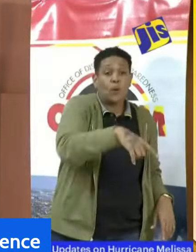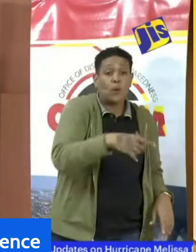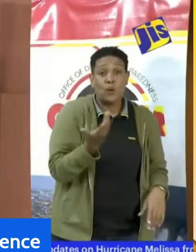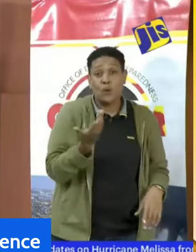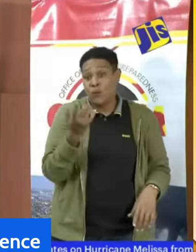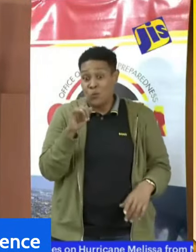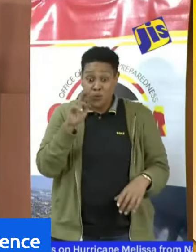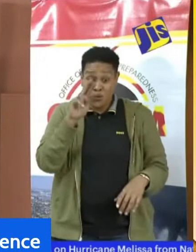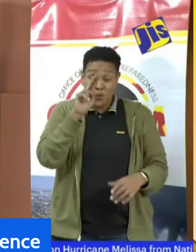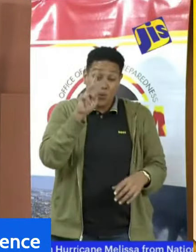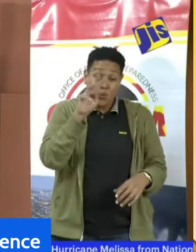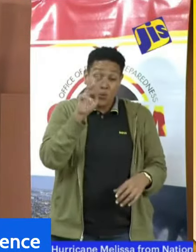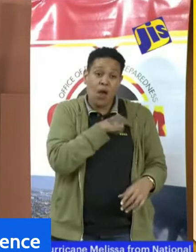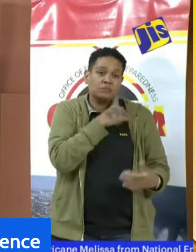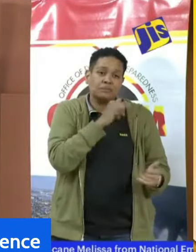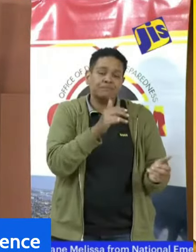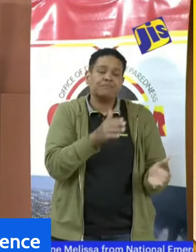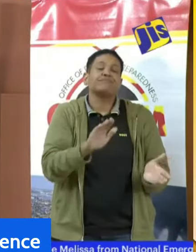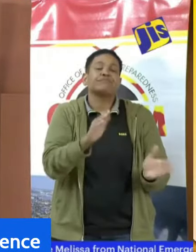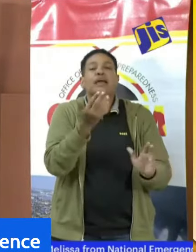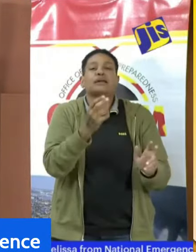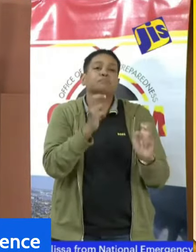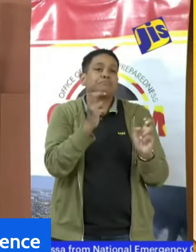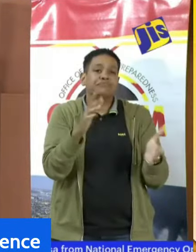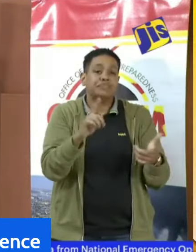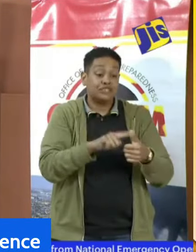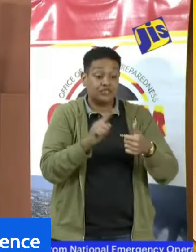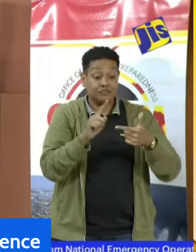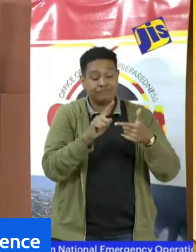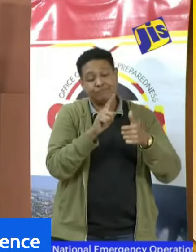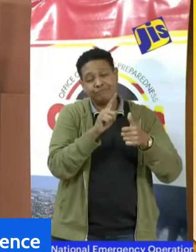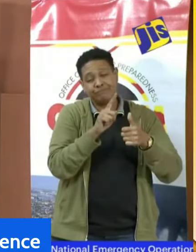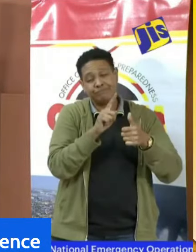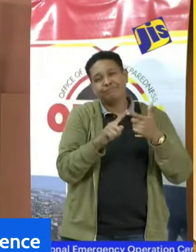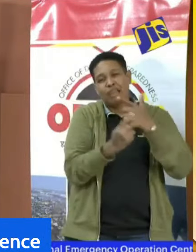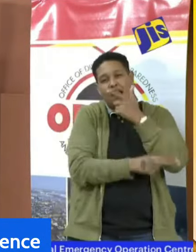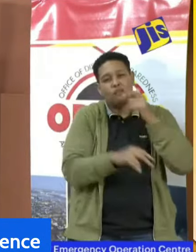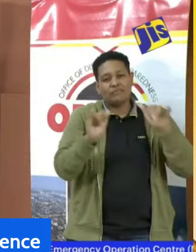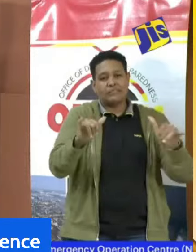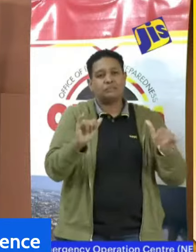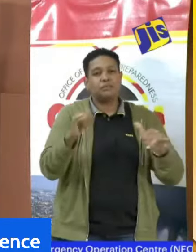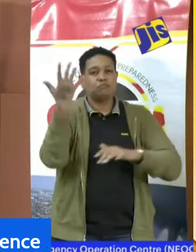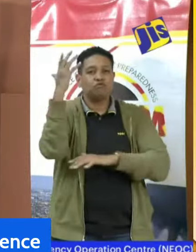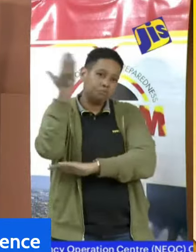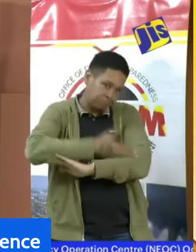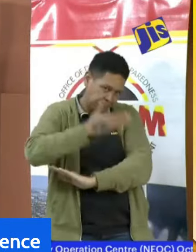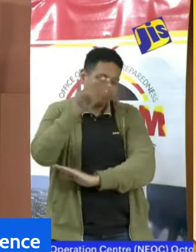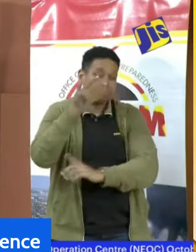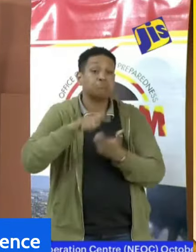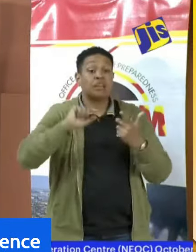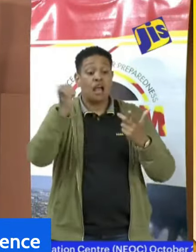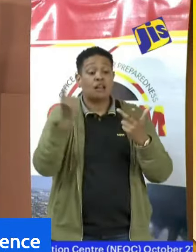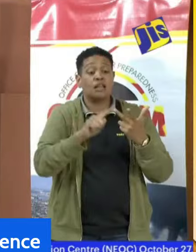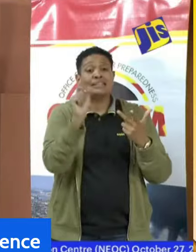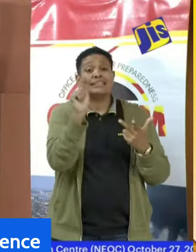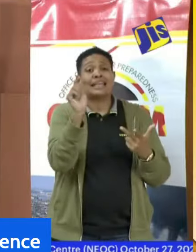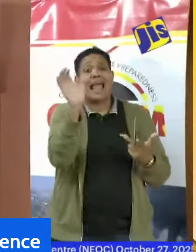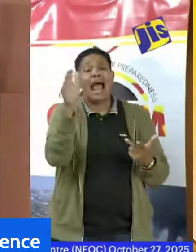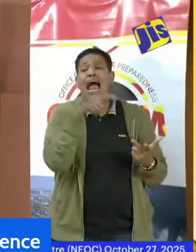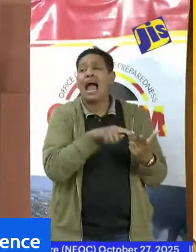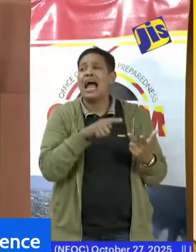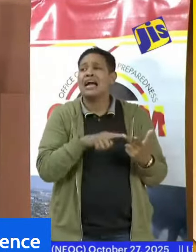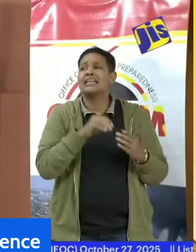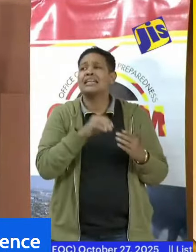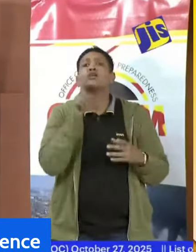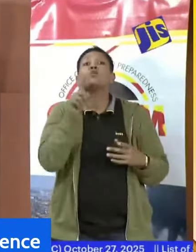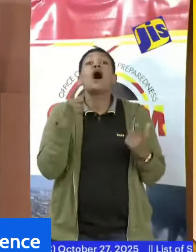his injuries. Another case in Hanover, the same thing. And another case in St. Catherine. In